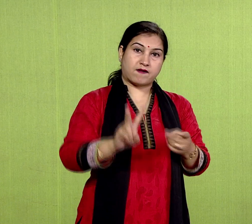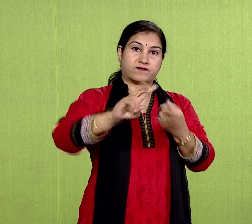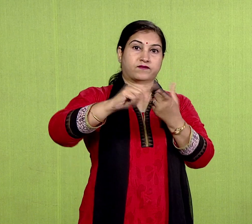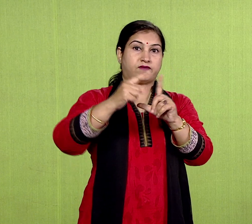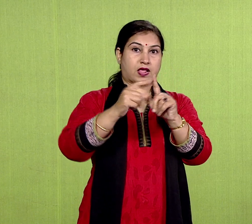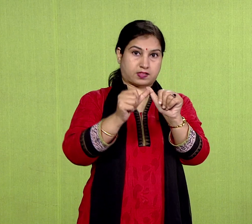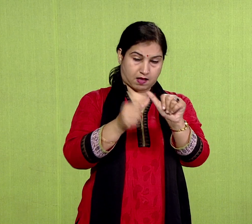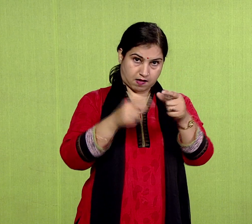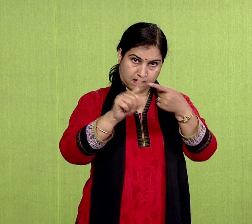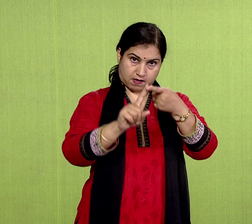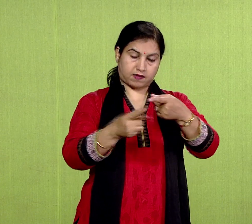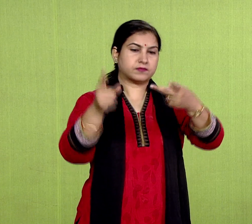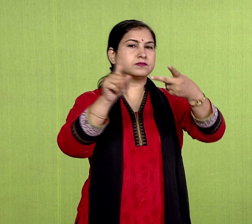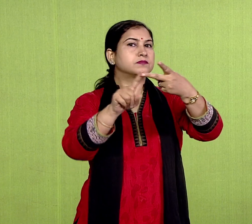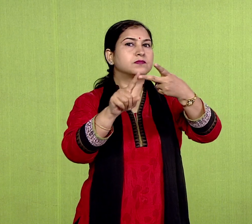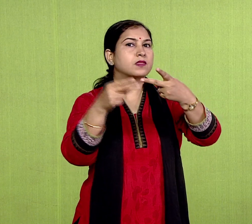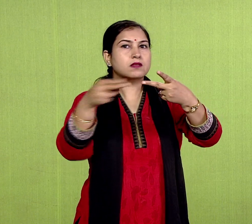The second is Yajur Veda.